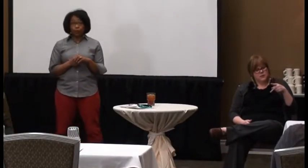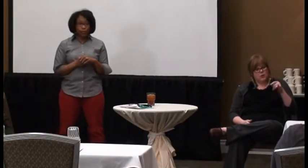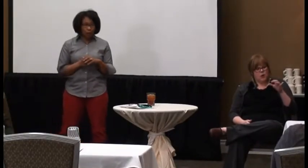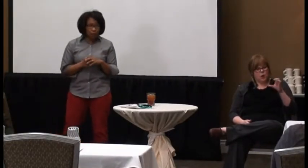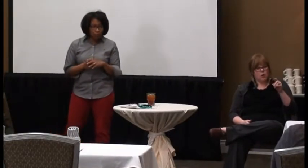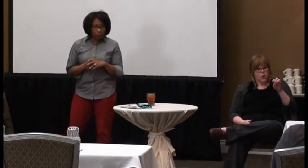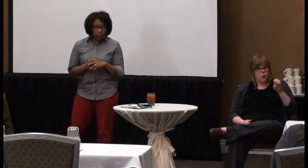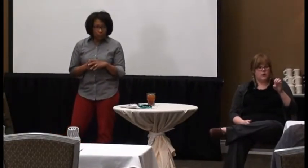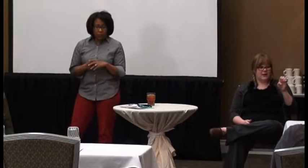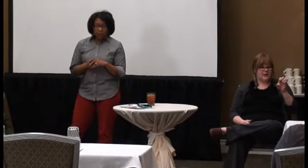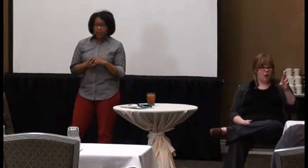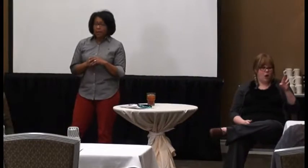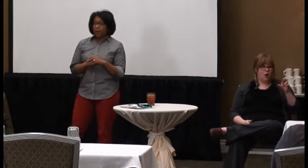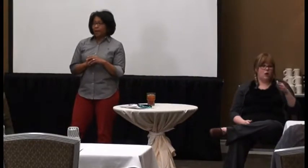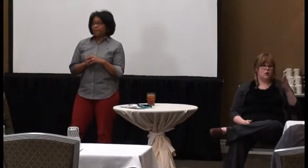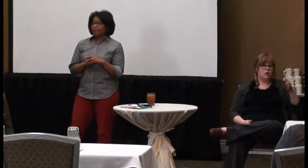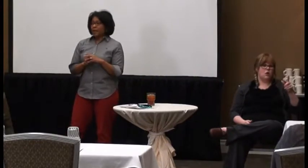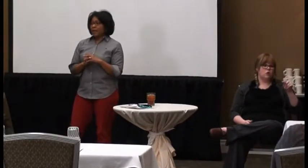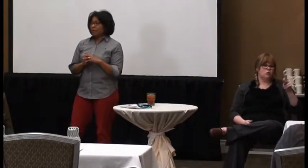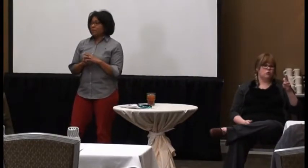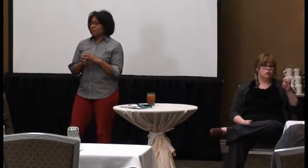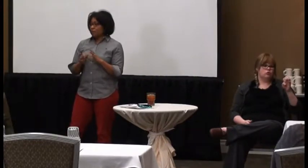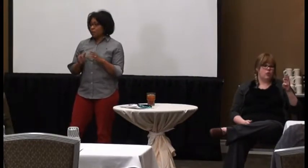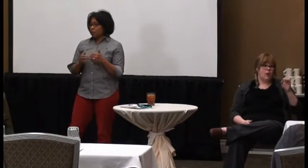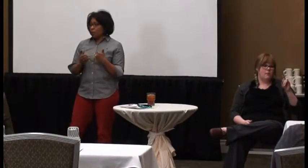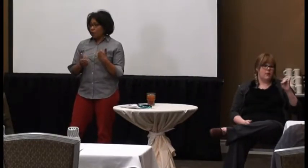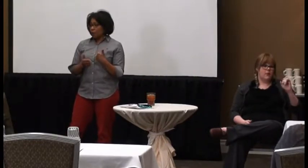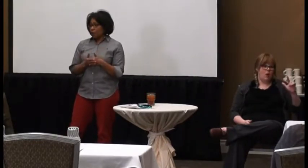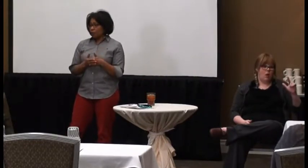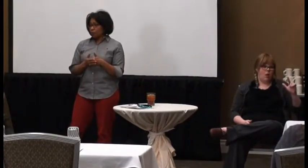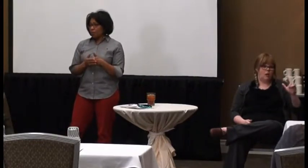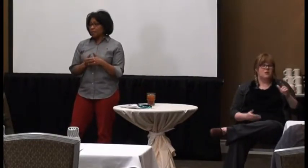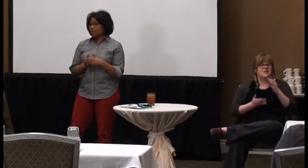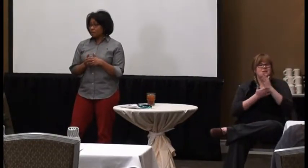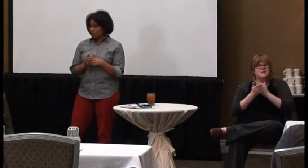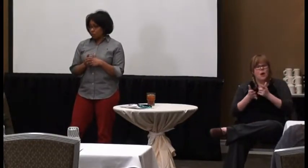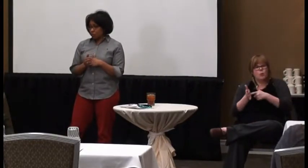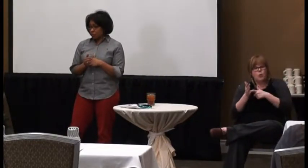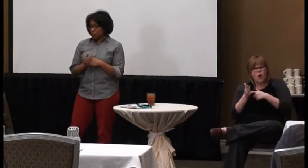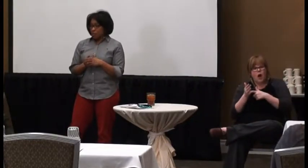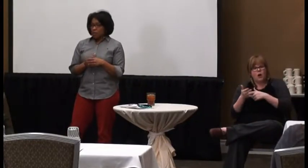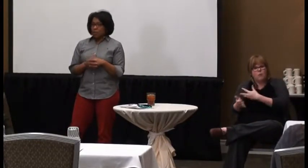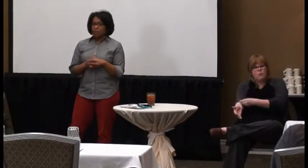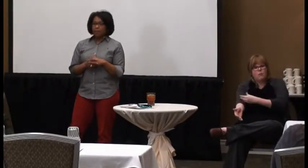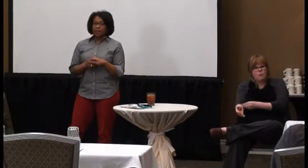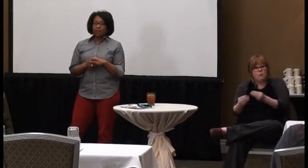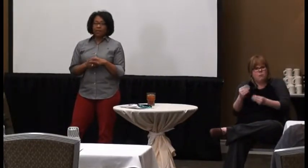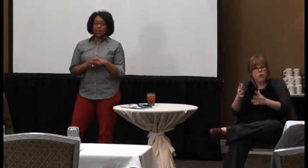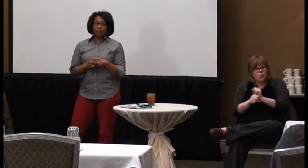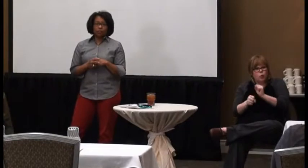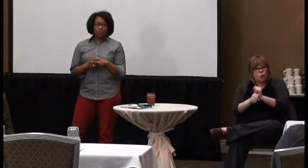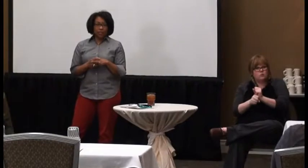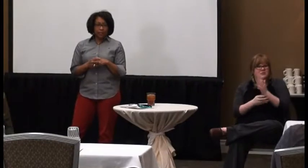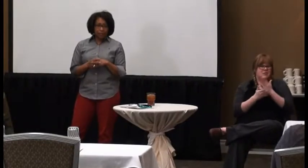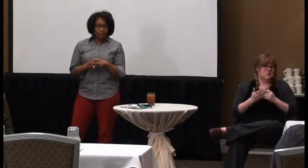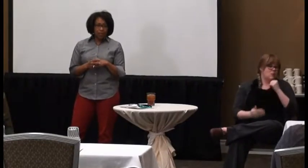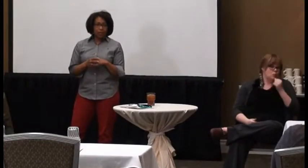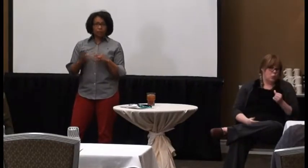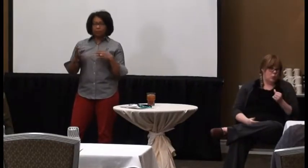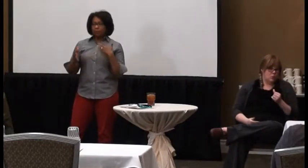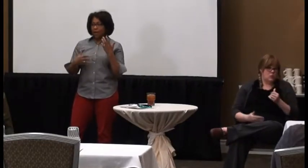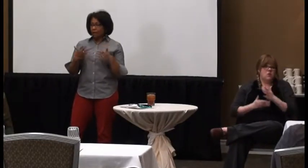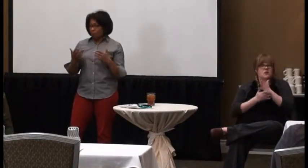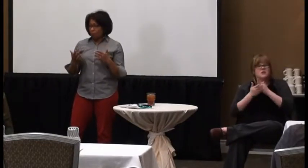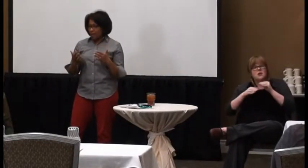see Tegretol. And some of them require blood work and some don't. Some can make you more